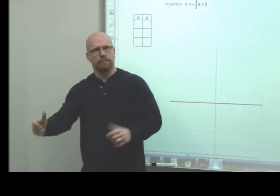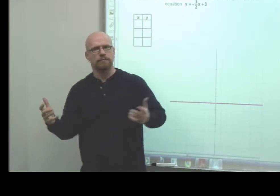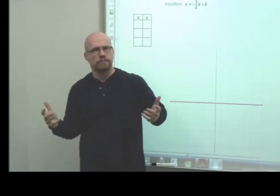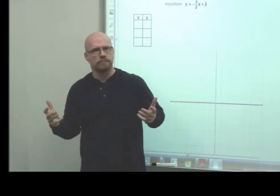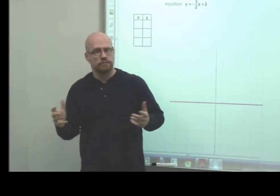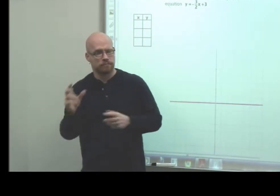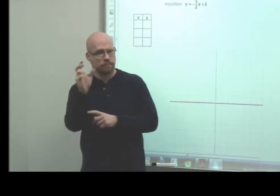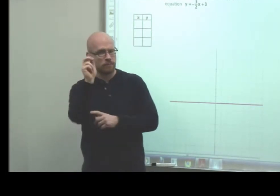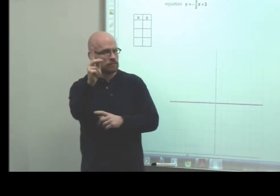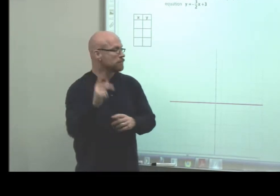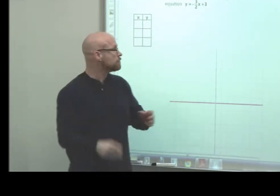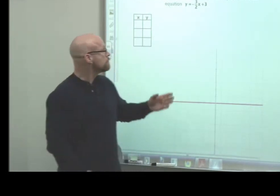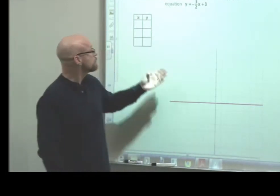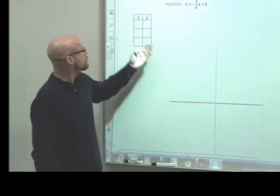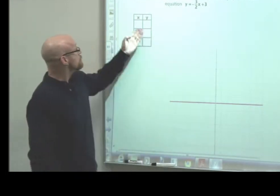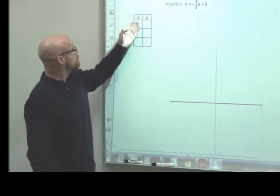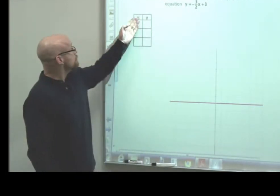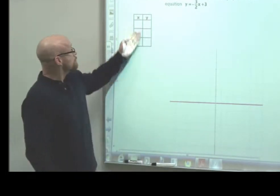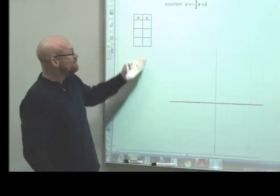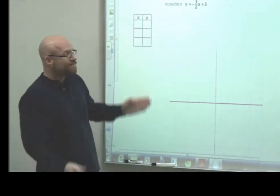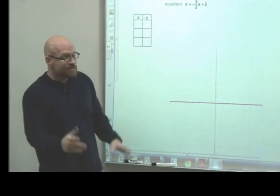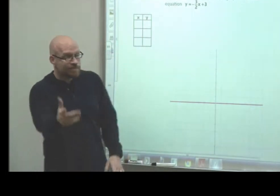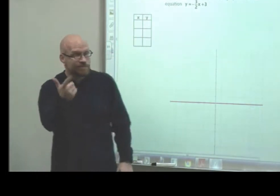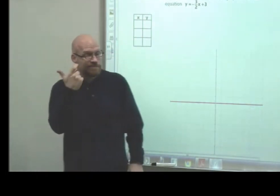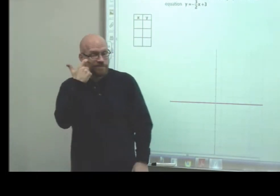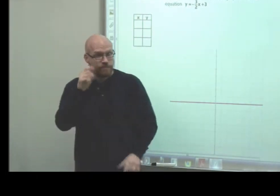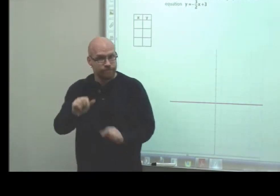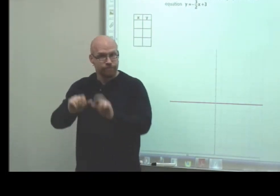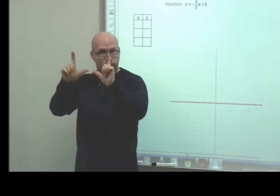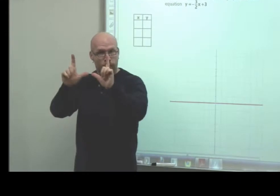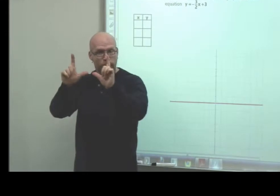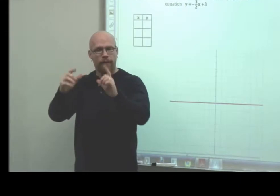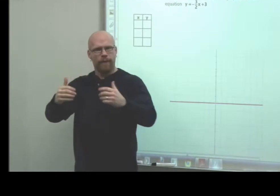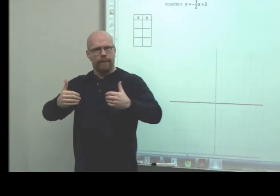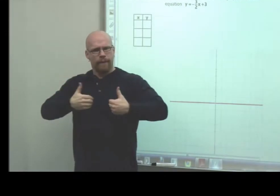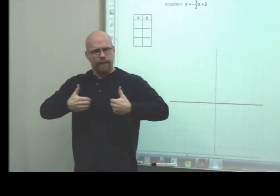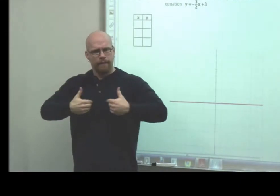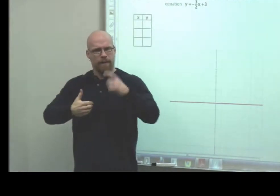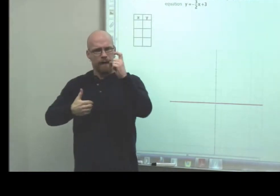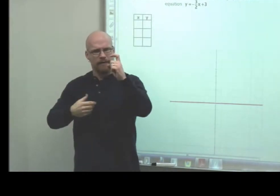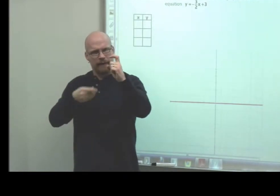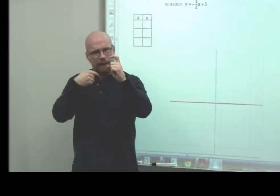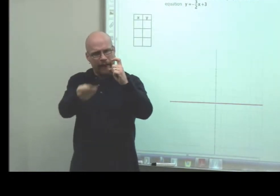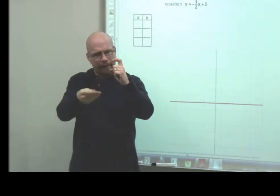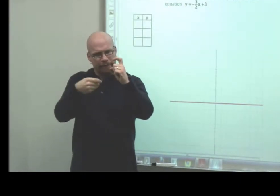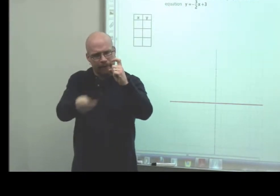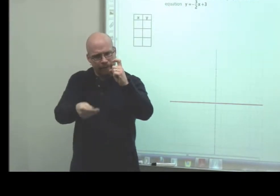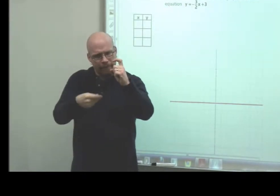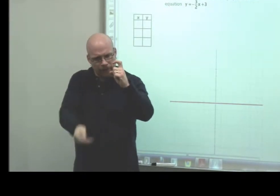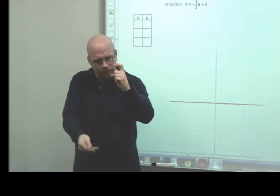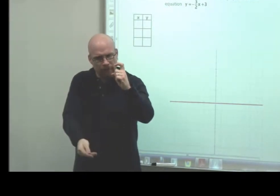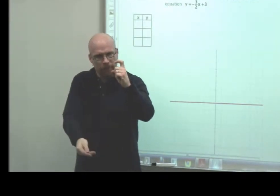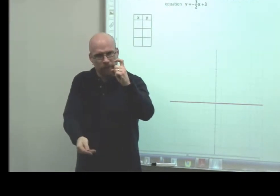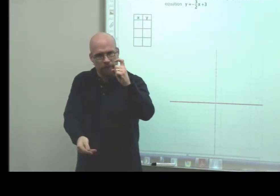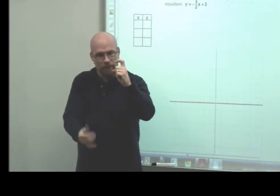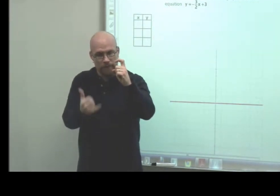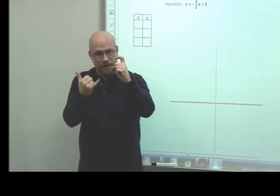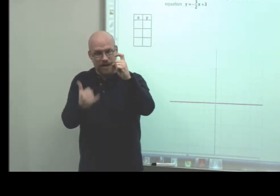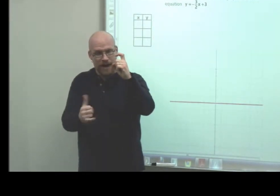Once we graph these coordinates, they should line up on a straight line. In a recent vlog, we had x